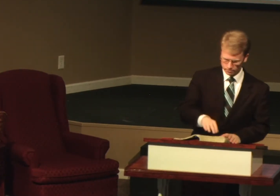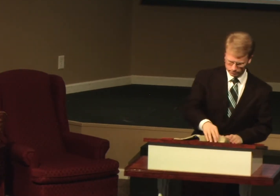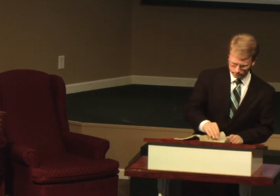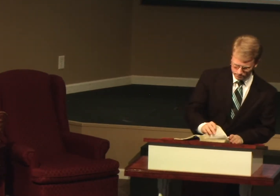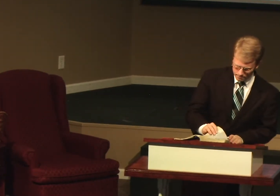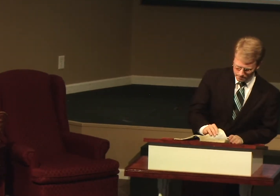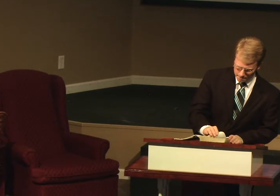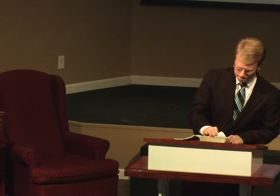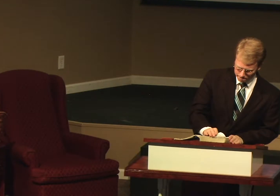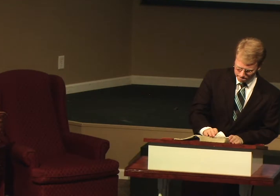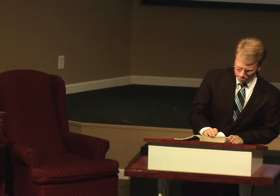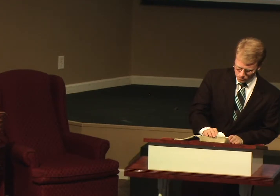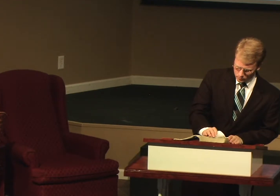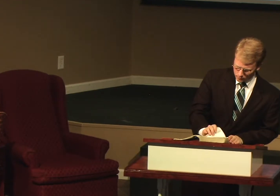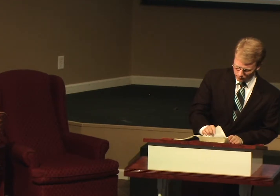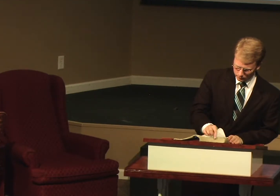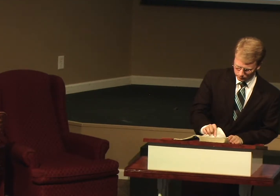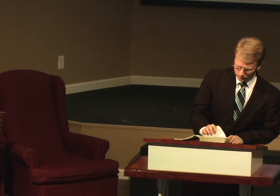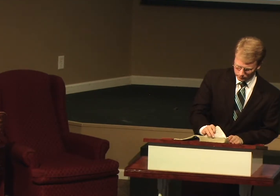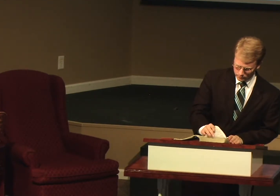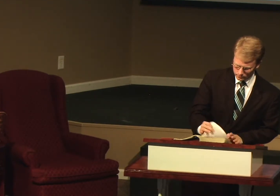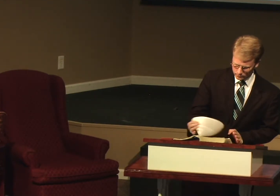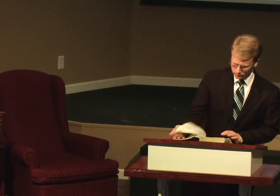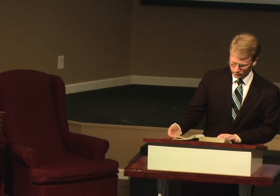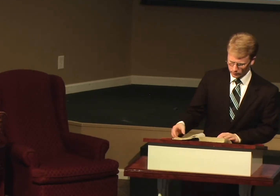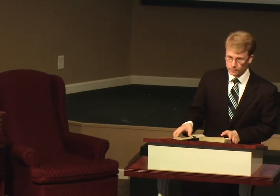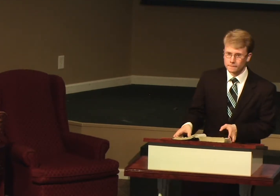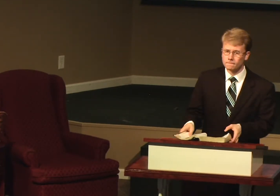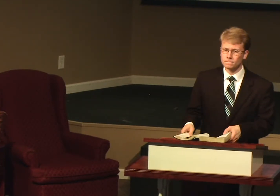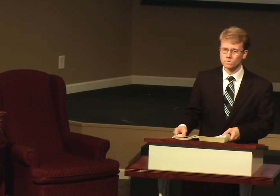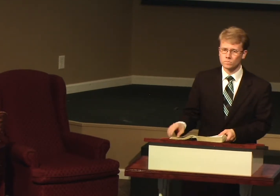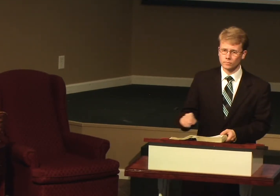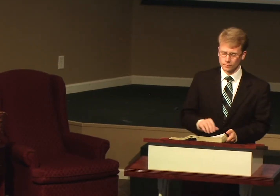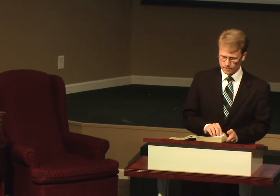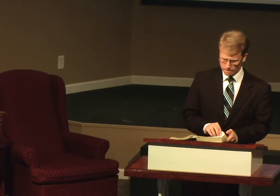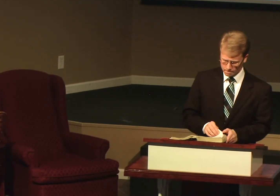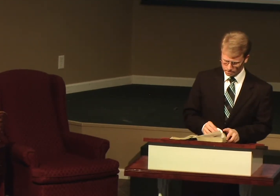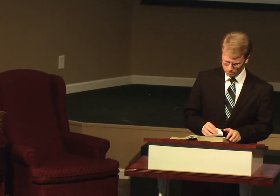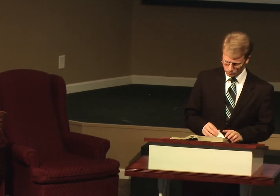verse 24, let's jump over there. This is Matthew 7, 24.